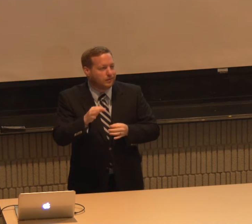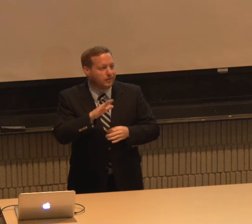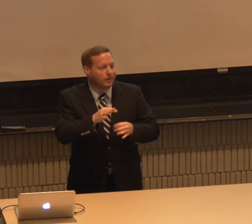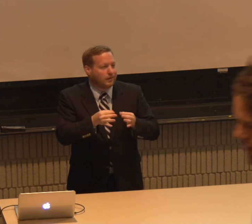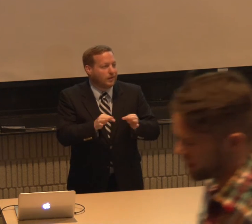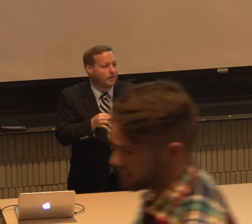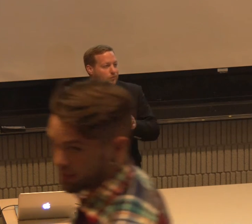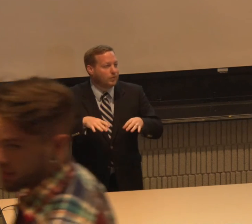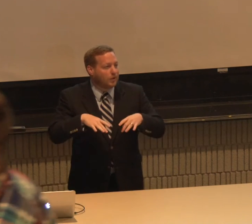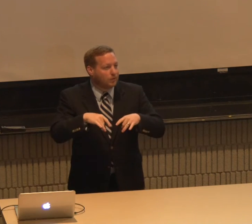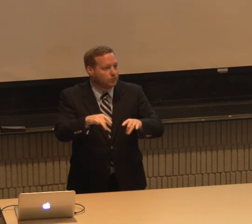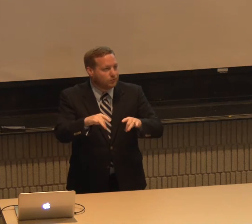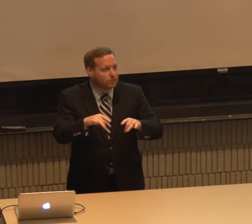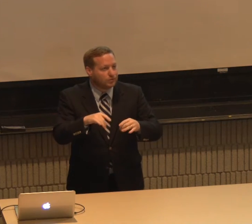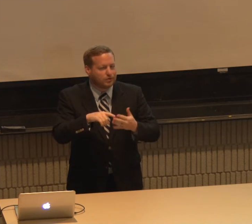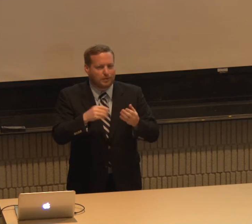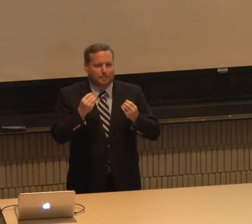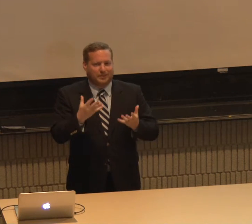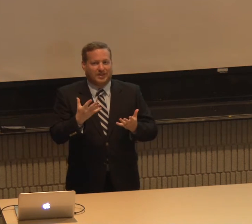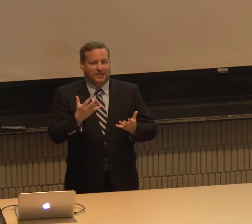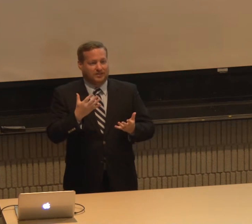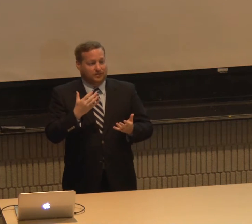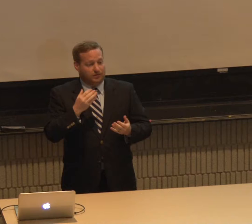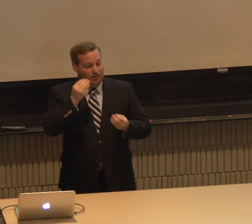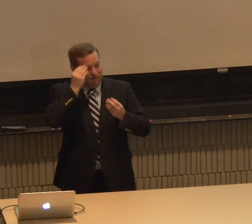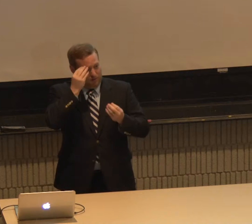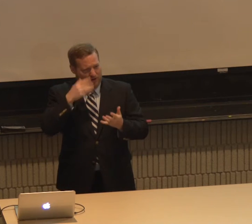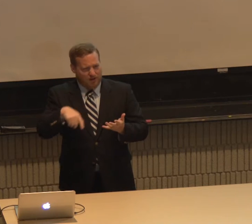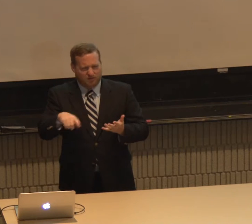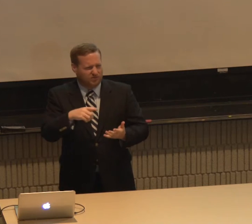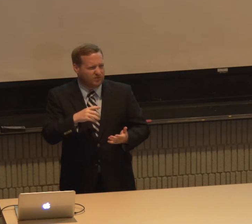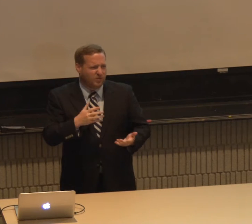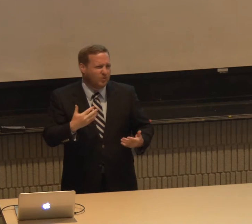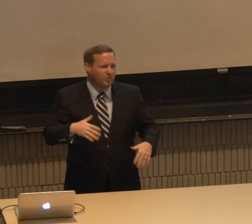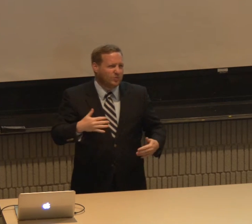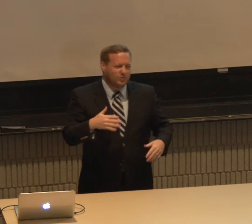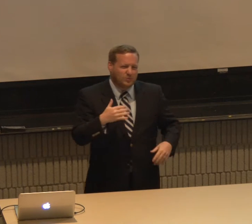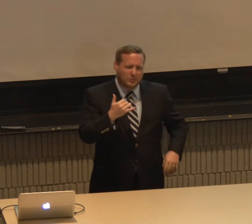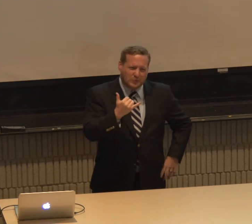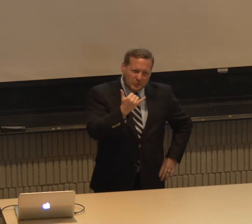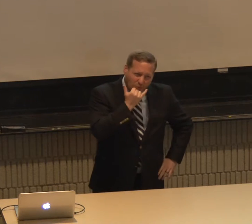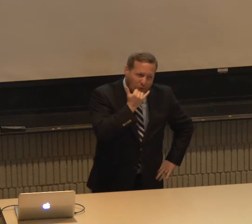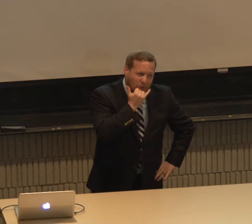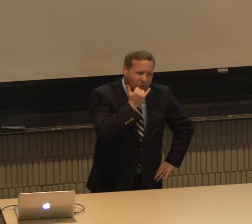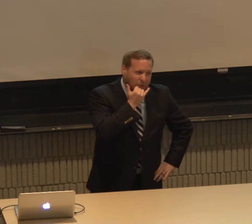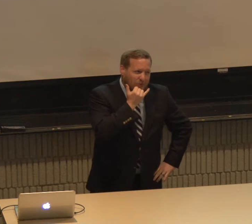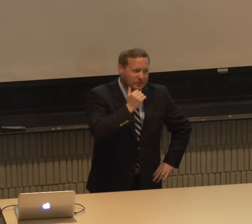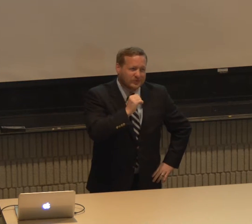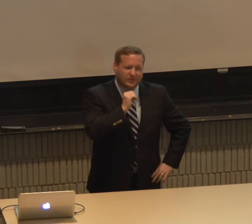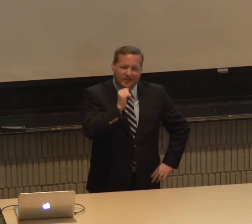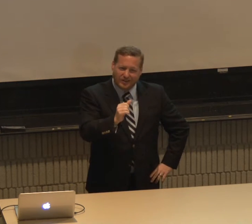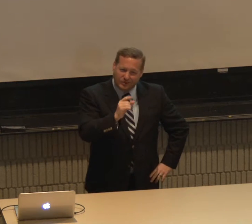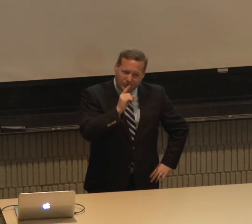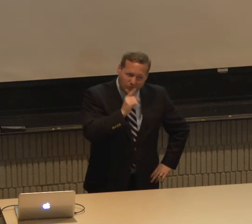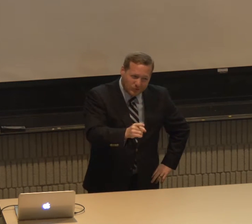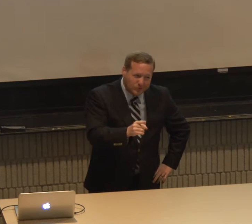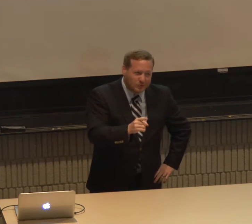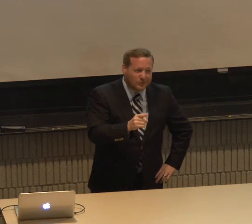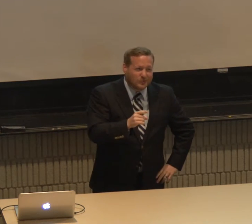therapy that they get pulled out of or any of those. So really the focus becomes